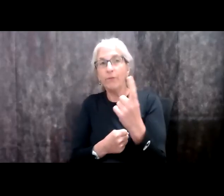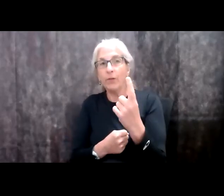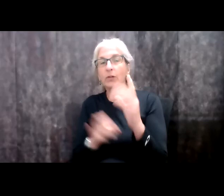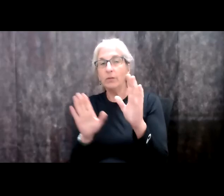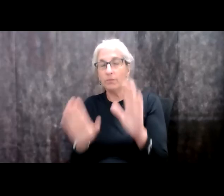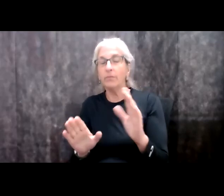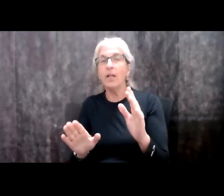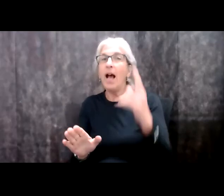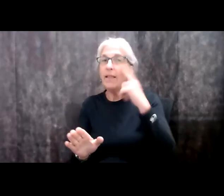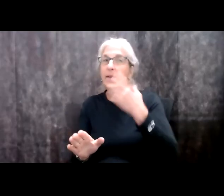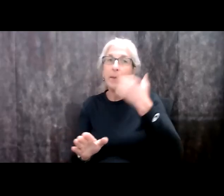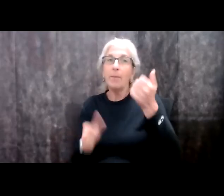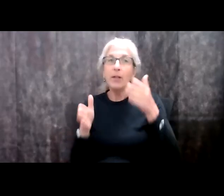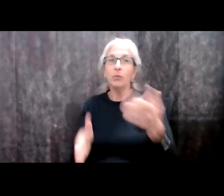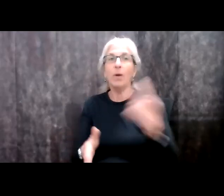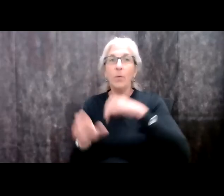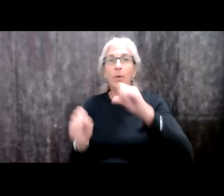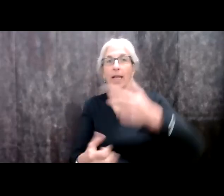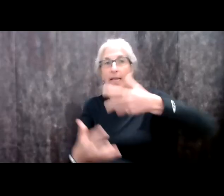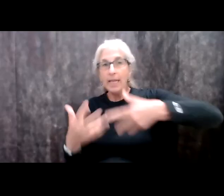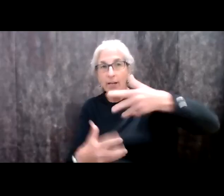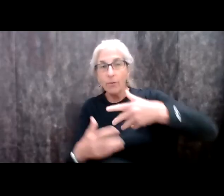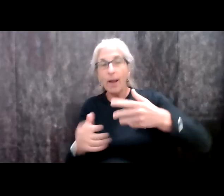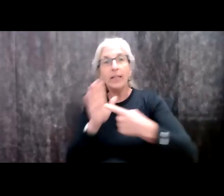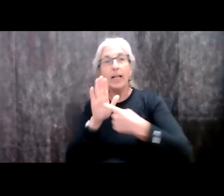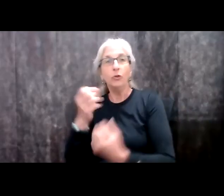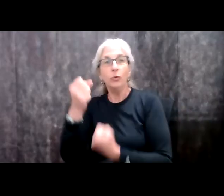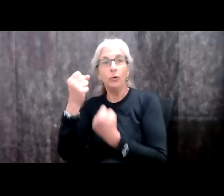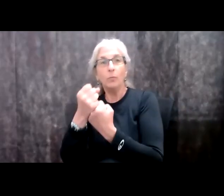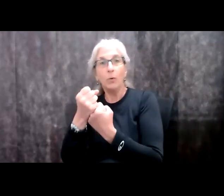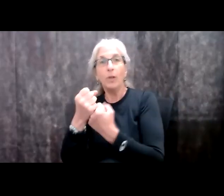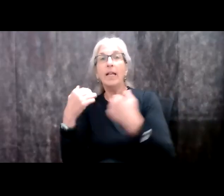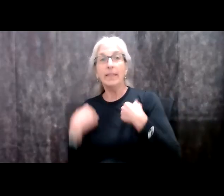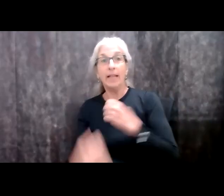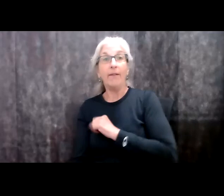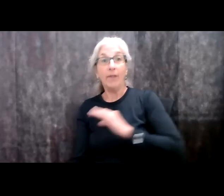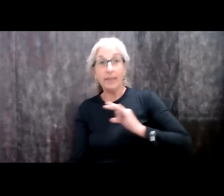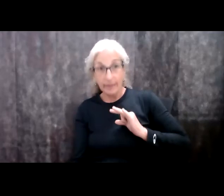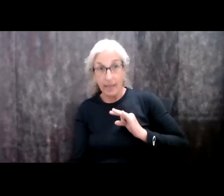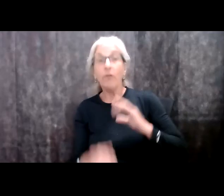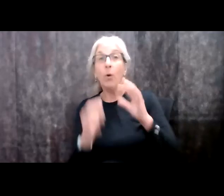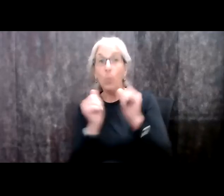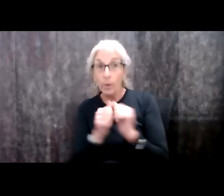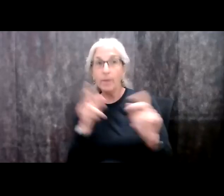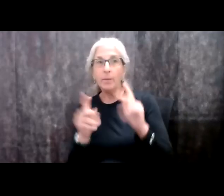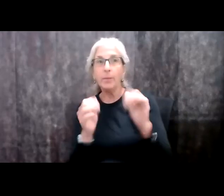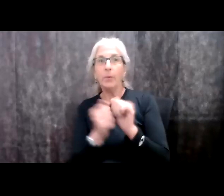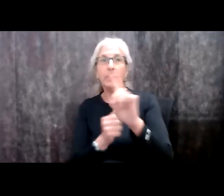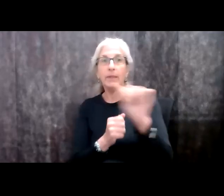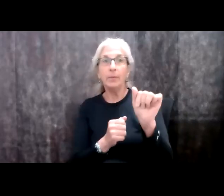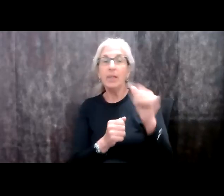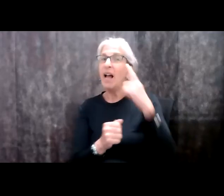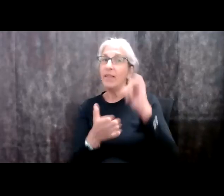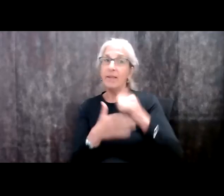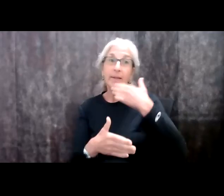that we can interact and show our support is to have a staff with folks with disabilities. I think that's the best way that you lead. So